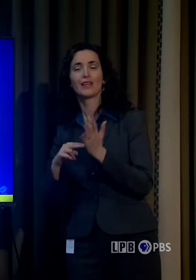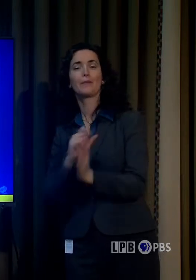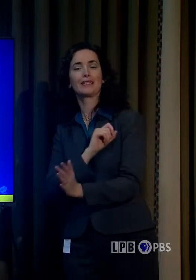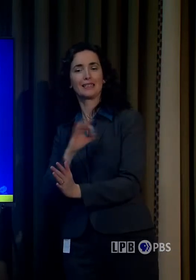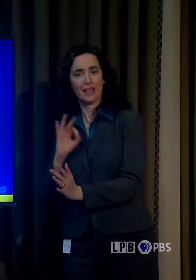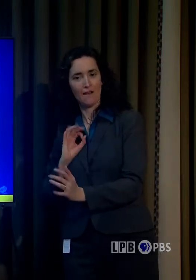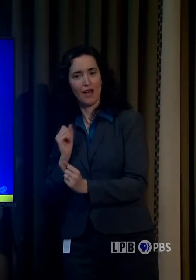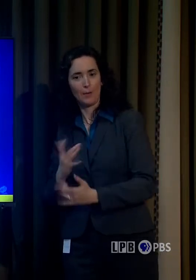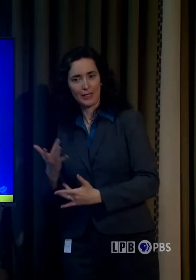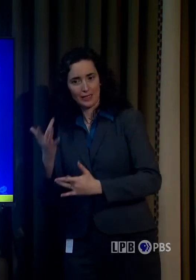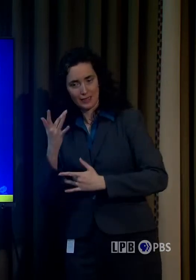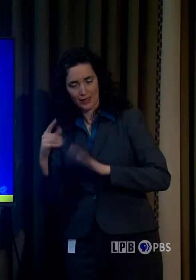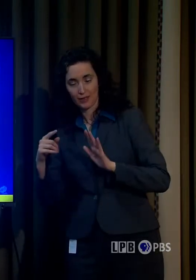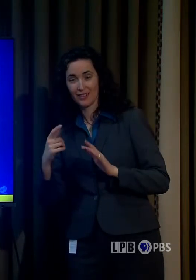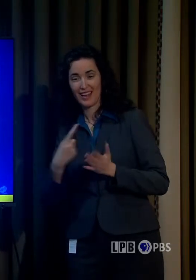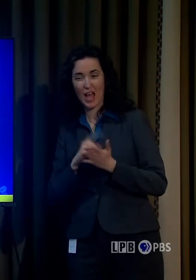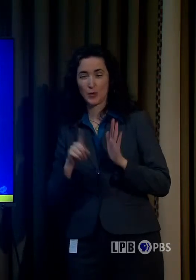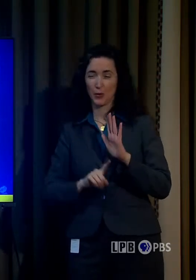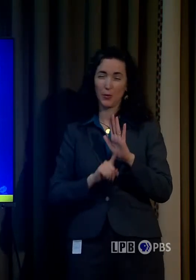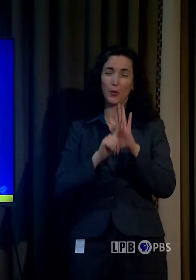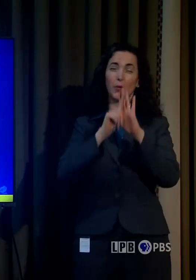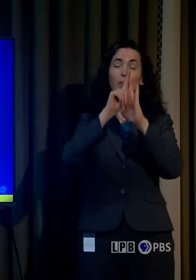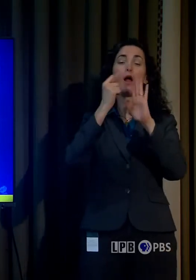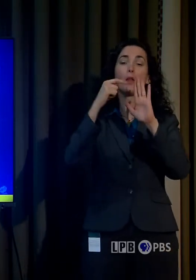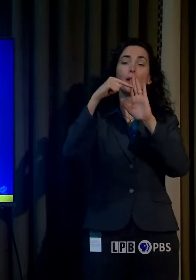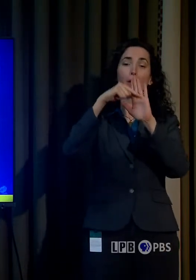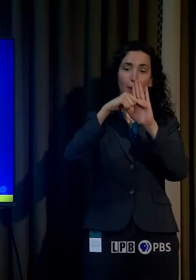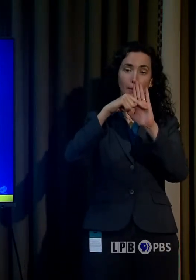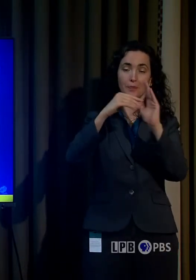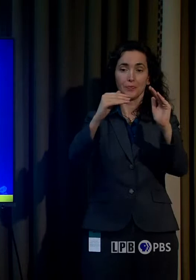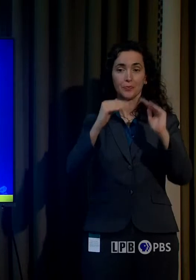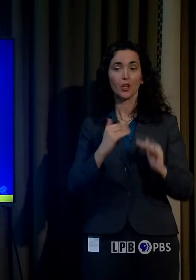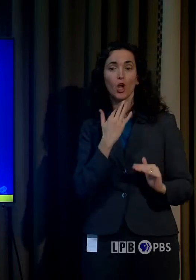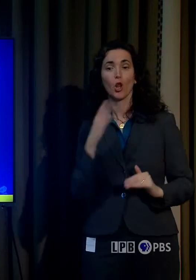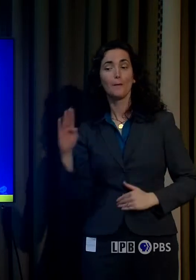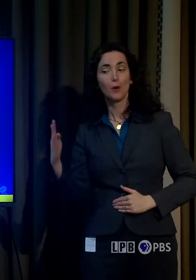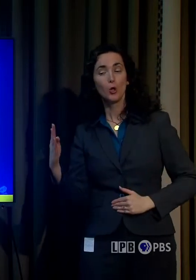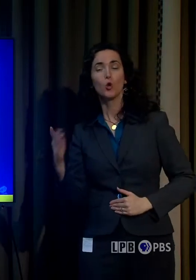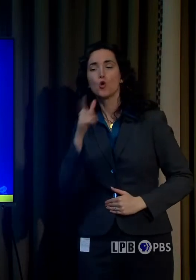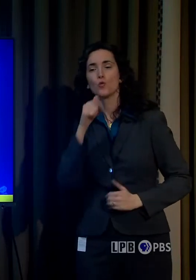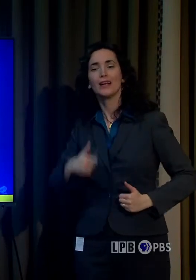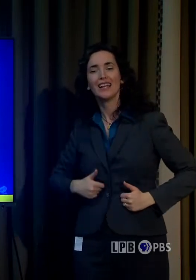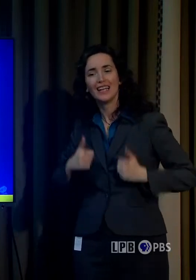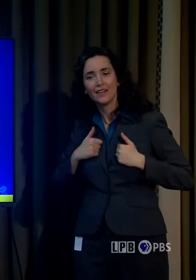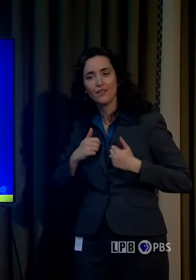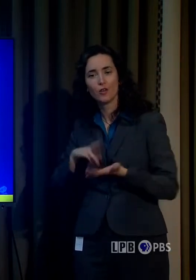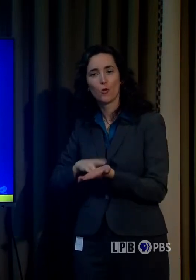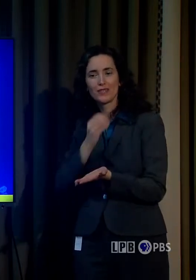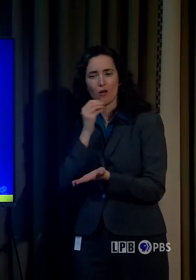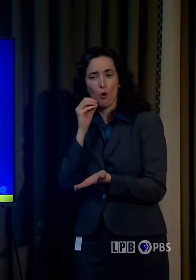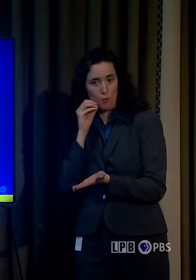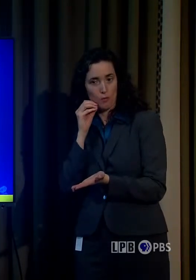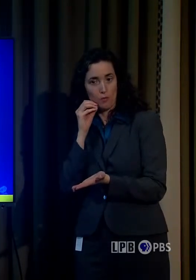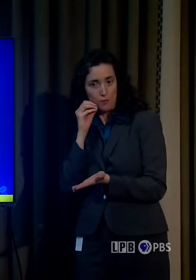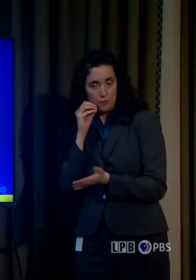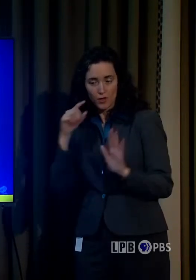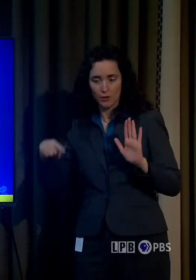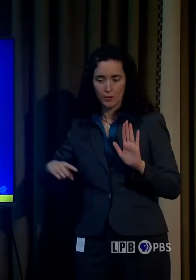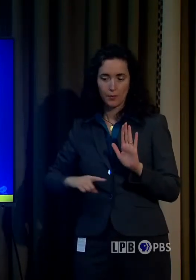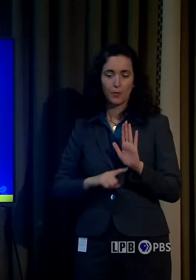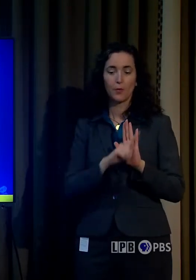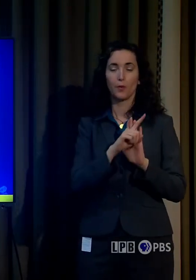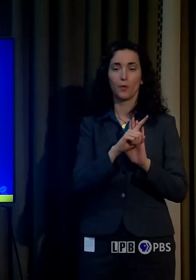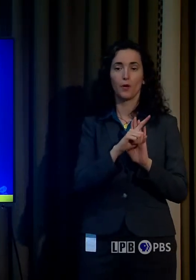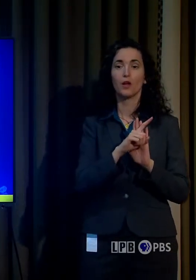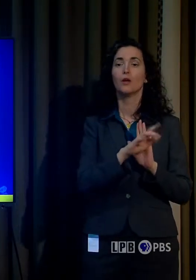then come down a little bit the past week. You see the blue line, which is cases in nursing home residents, go up. But just like what we saw with the